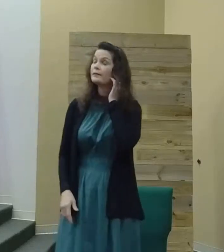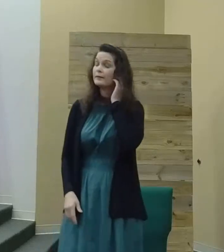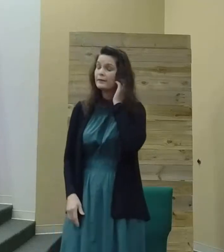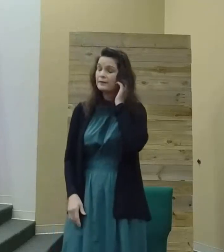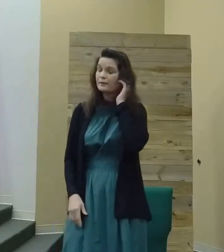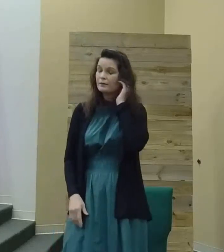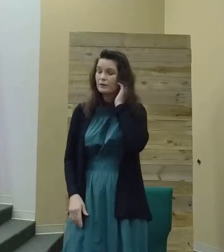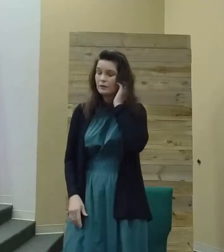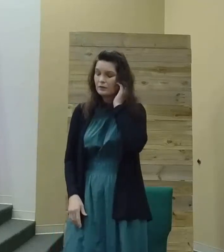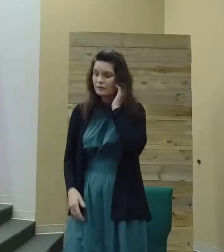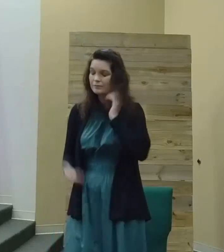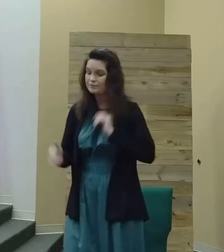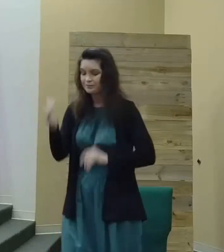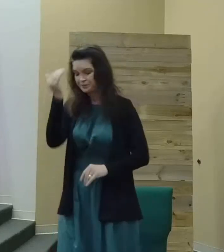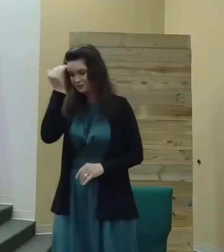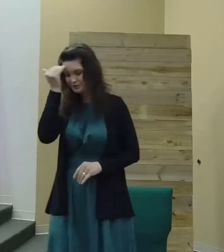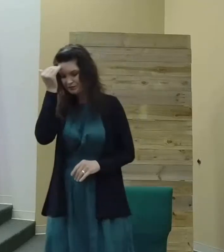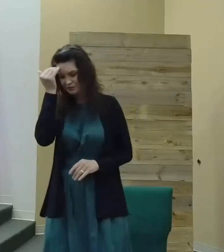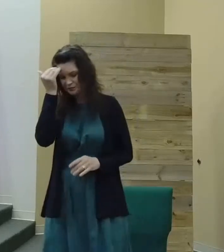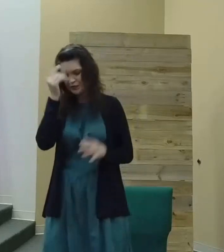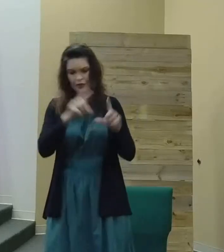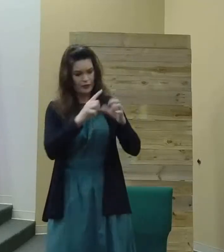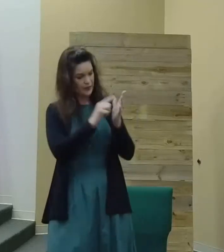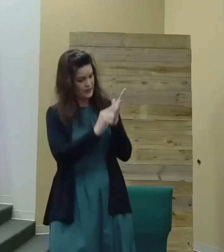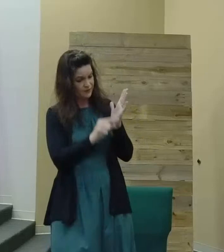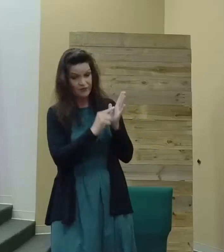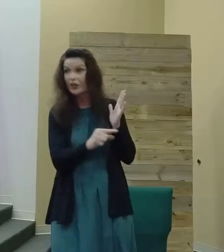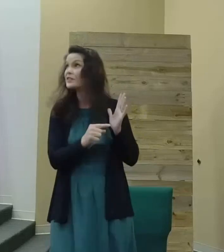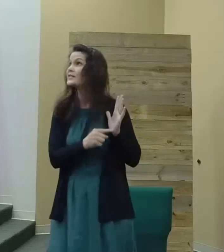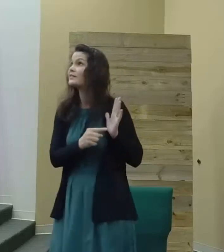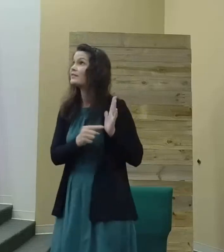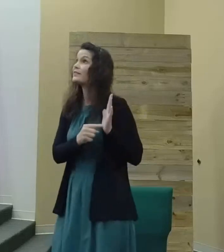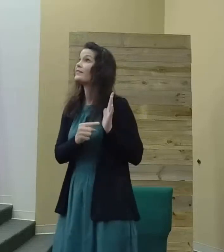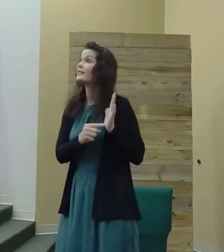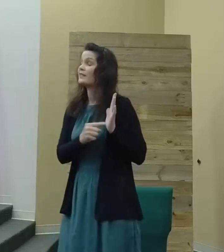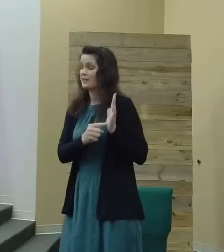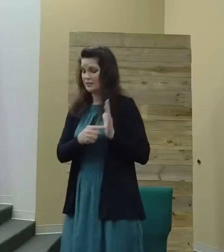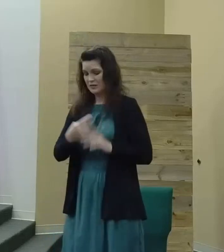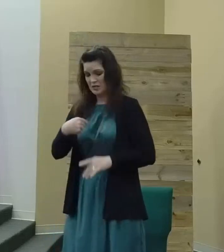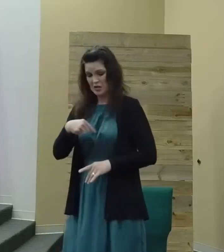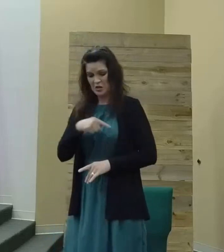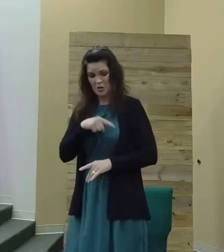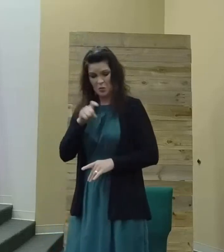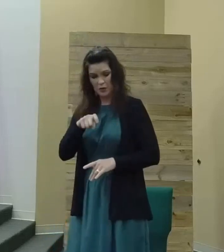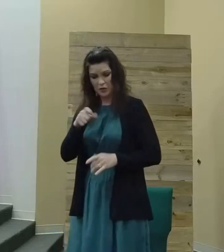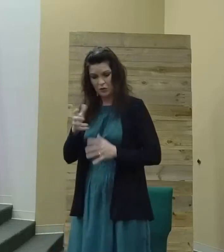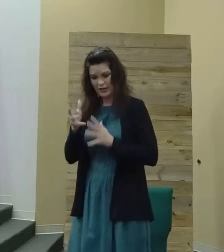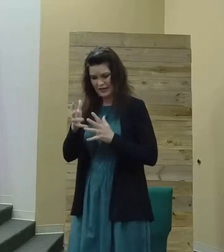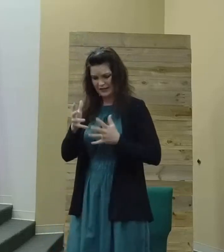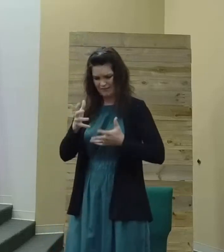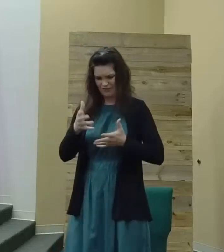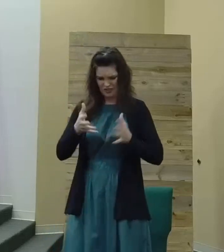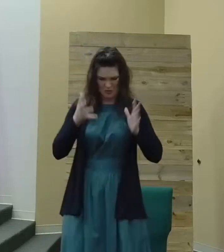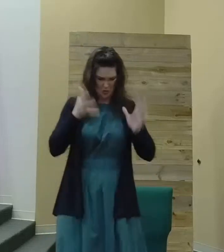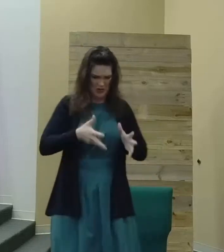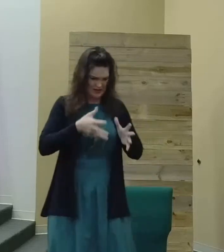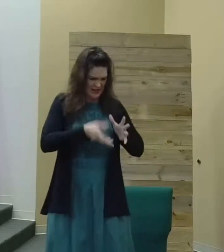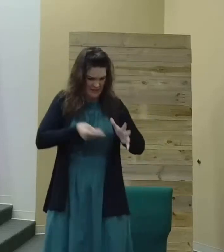so I know that for us, the application of this verse is, God, we don't need to give you the